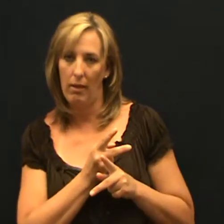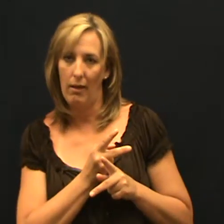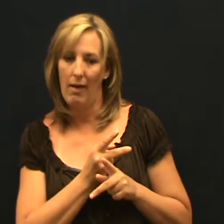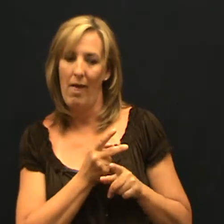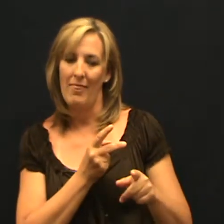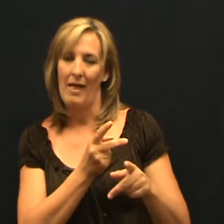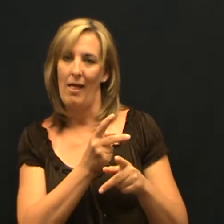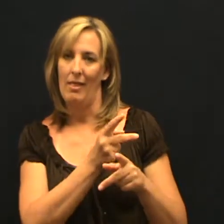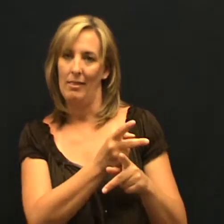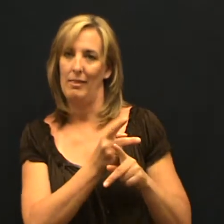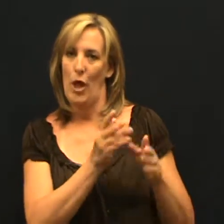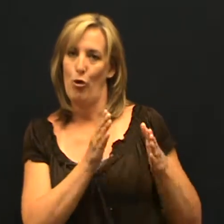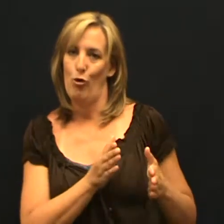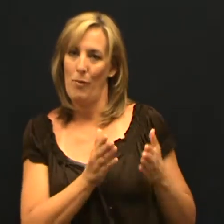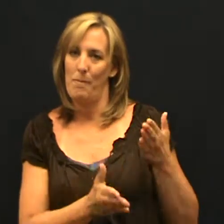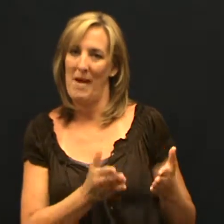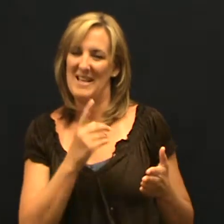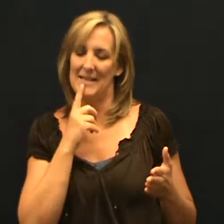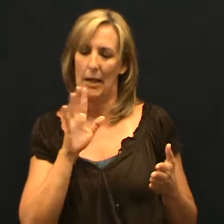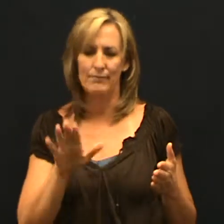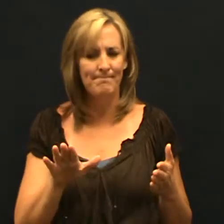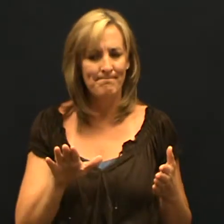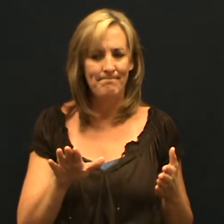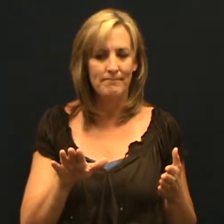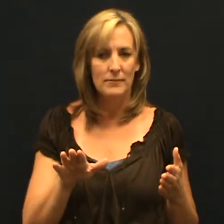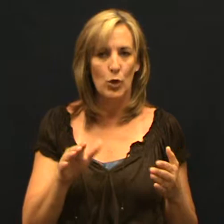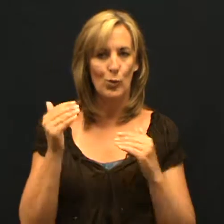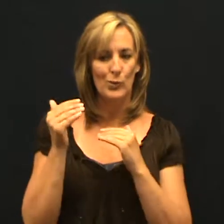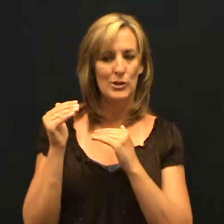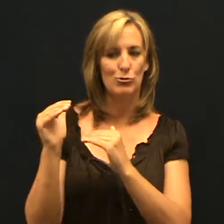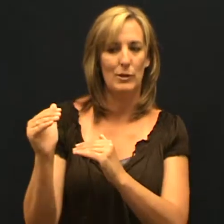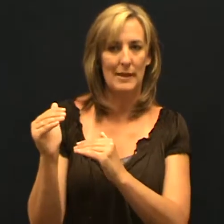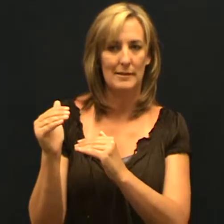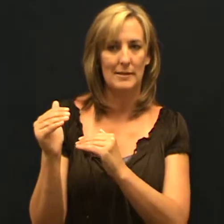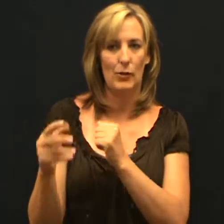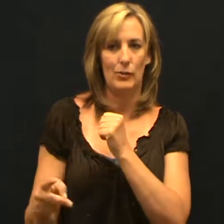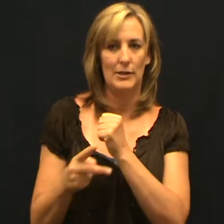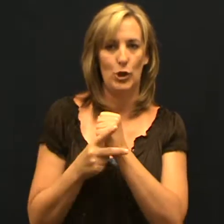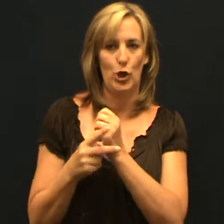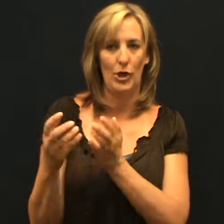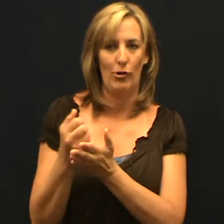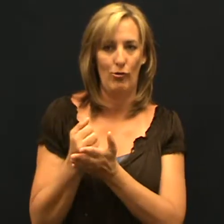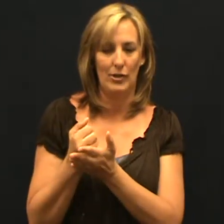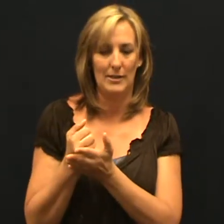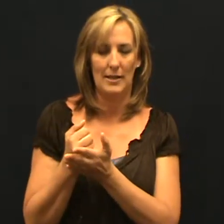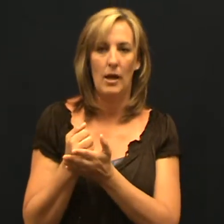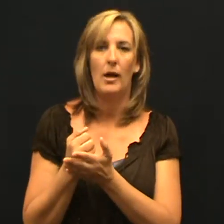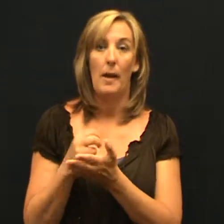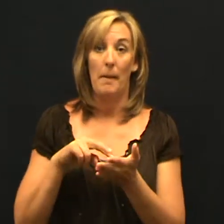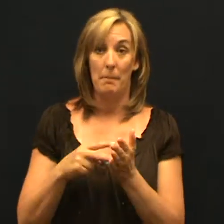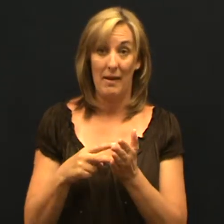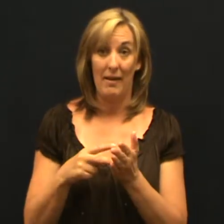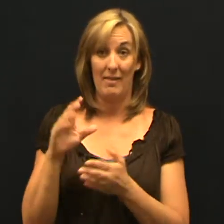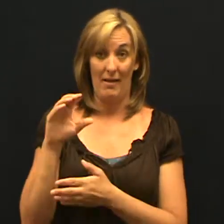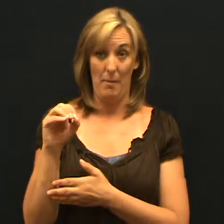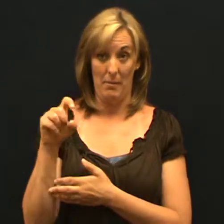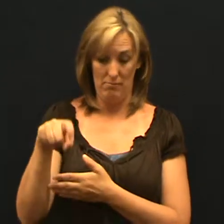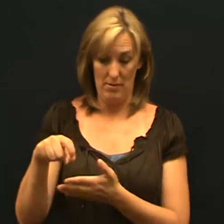our retained earnings. In other words, we put in we sign a document and publicize that our retained earnings